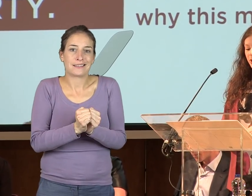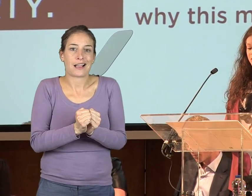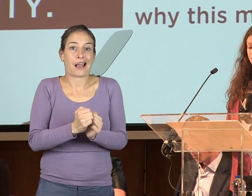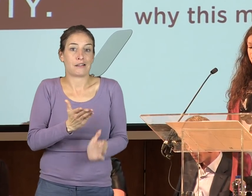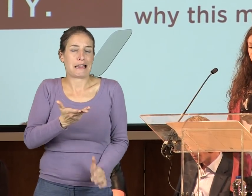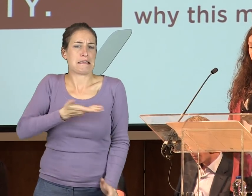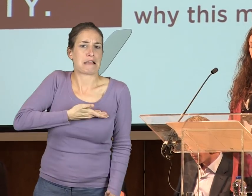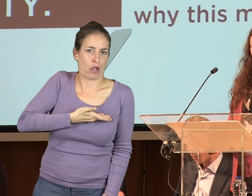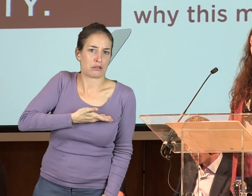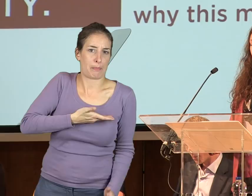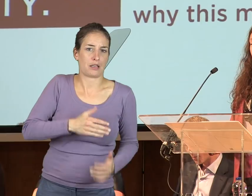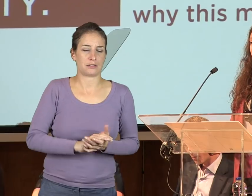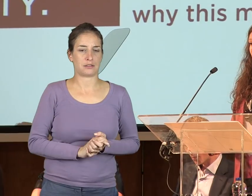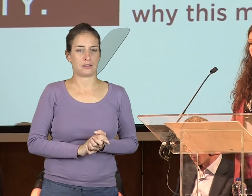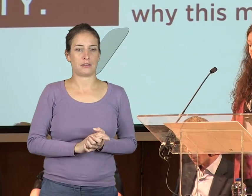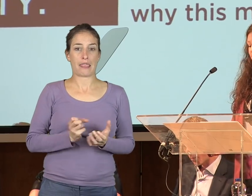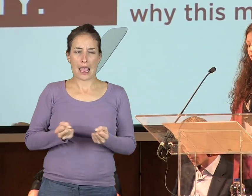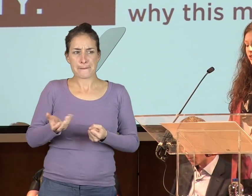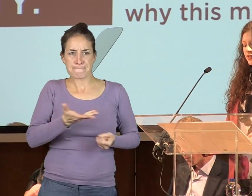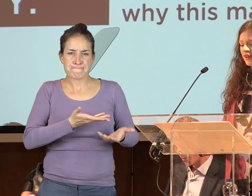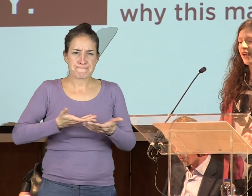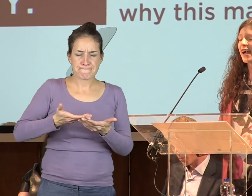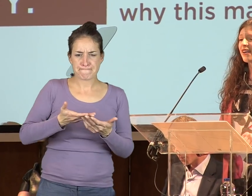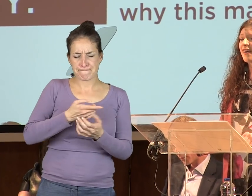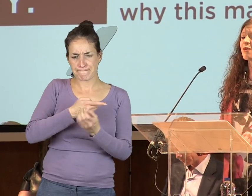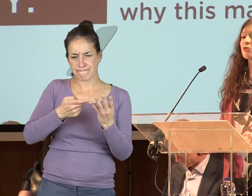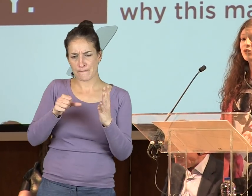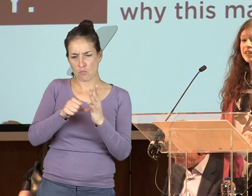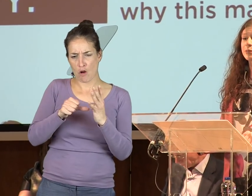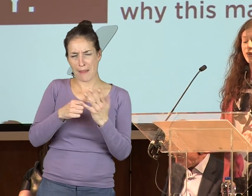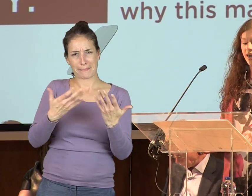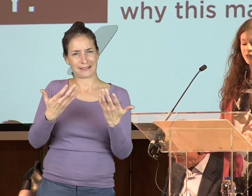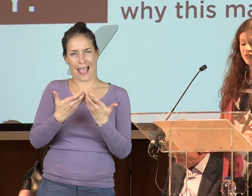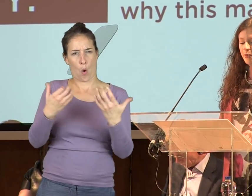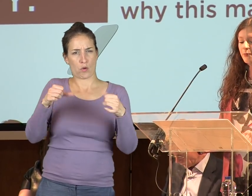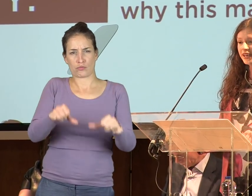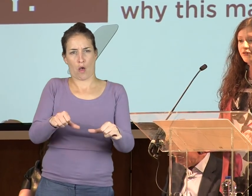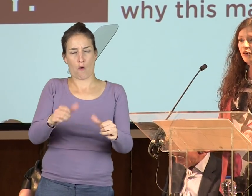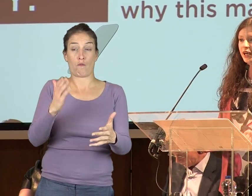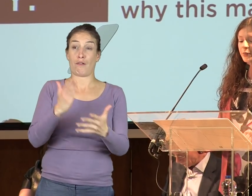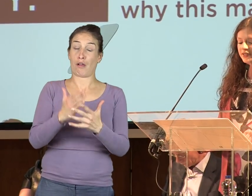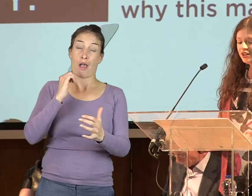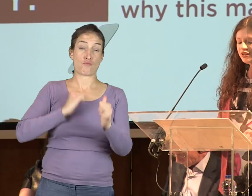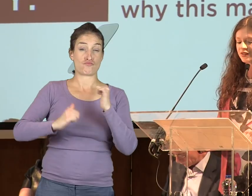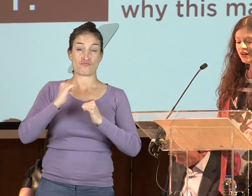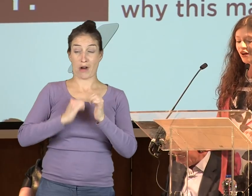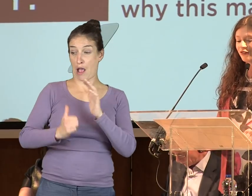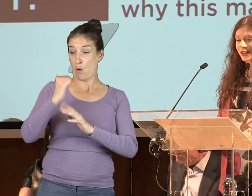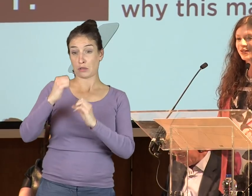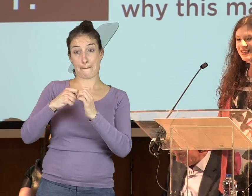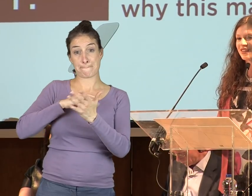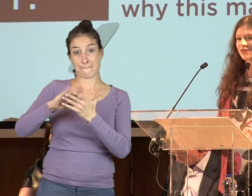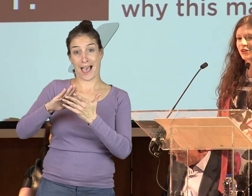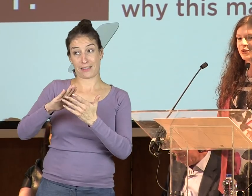We then went on to talk about how we would tackle these issues, and I am really proud that many of our recommendations